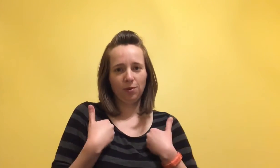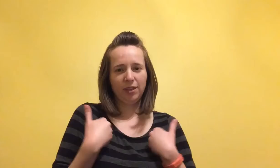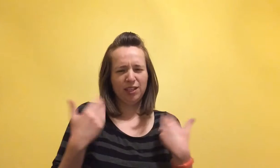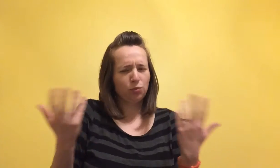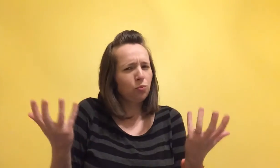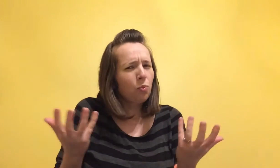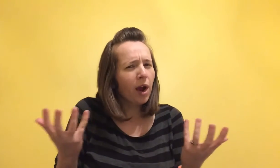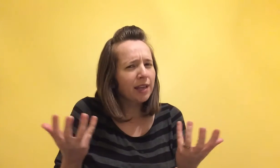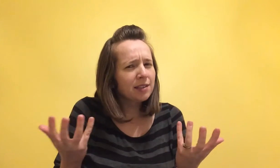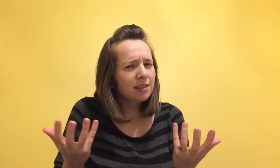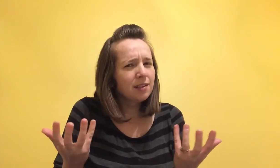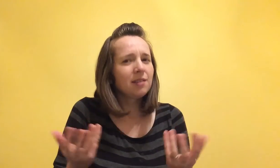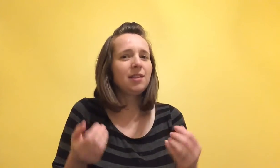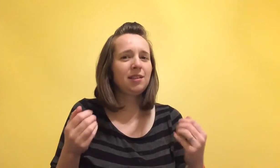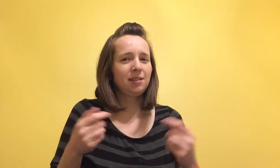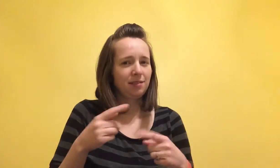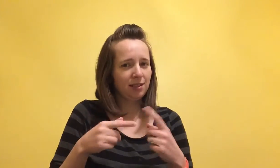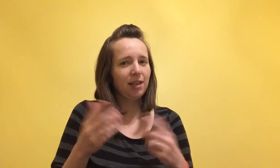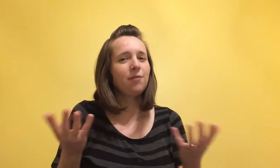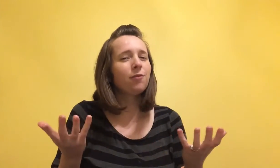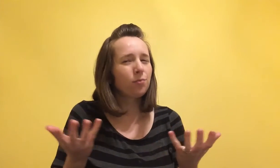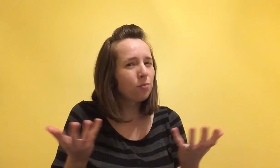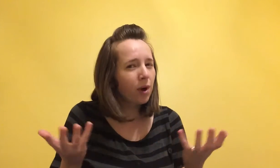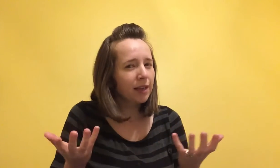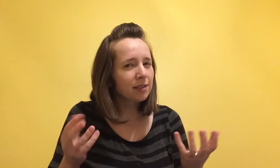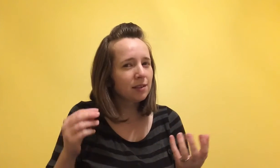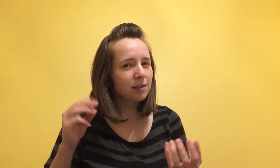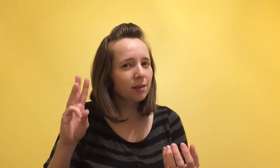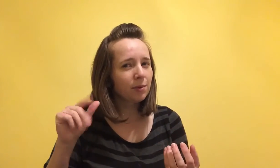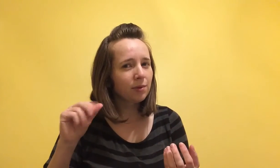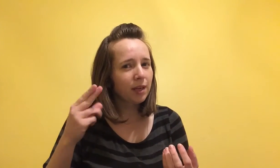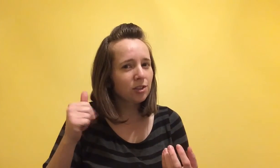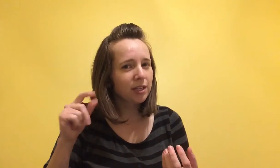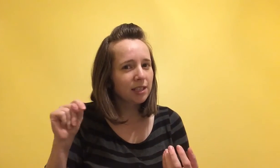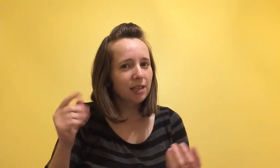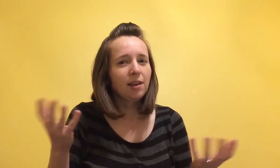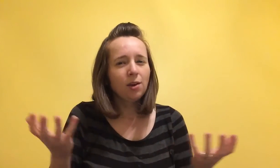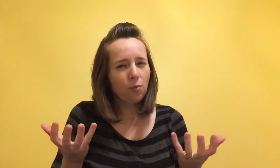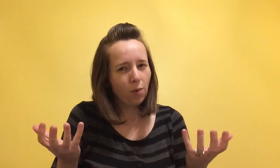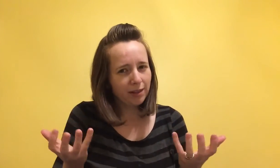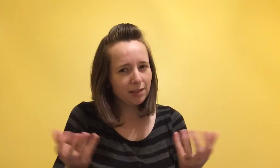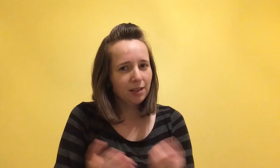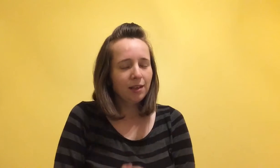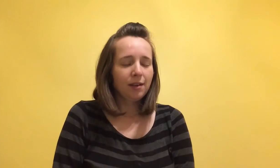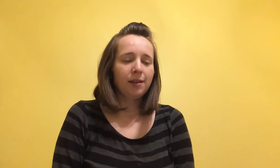animal is what? This is the sign for what? W-H-A-T, what?